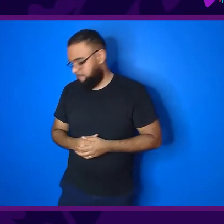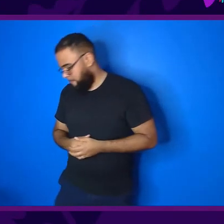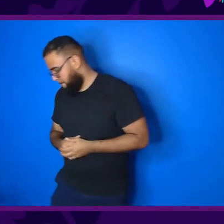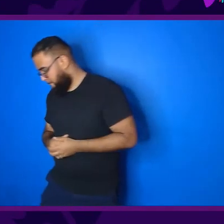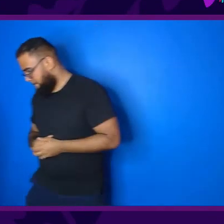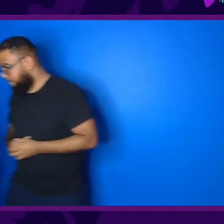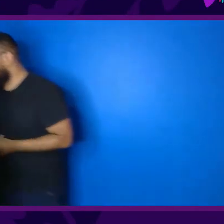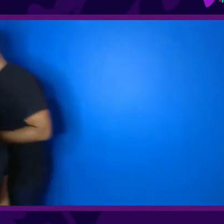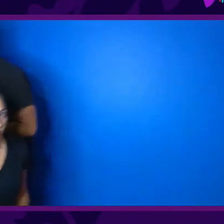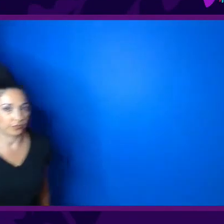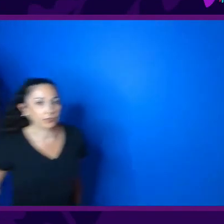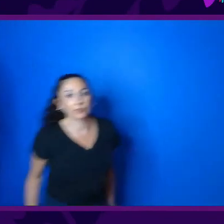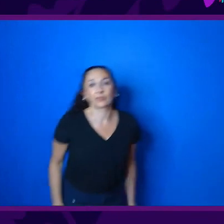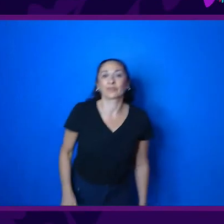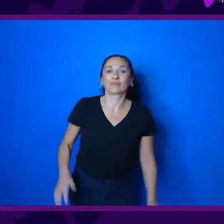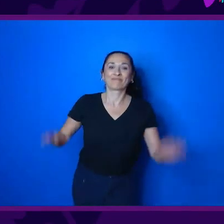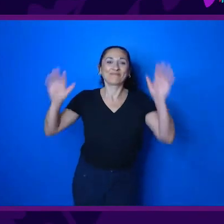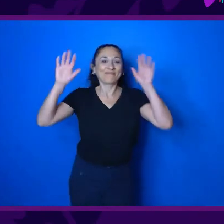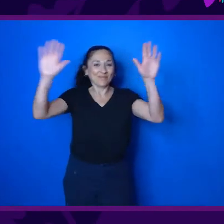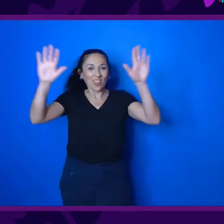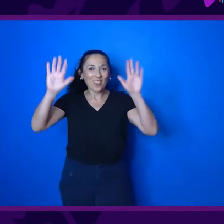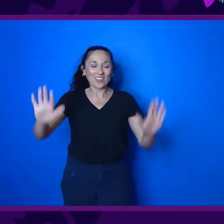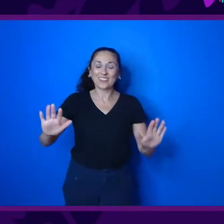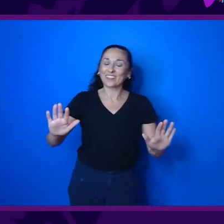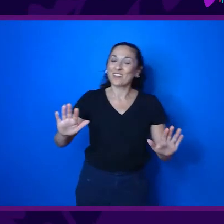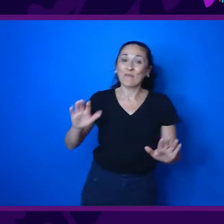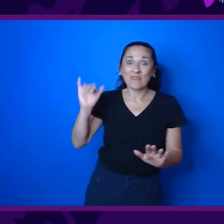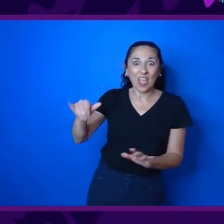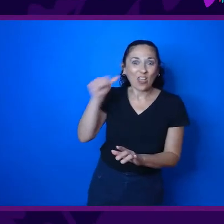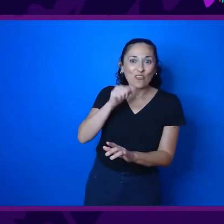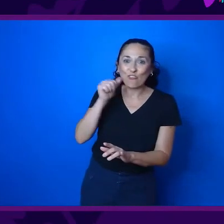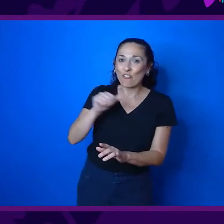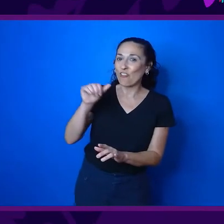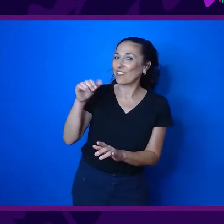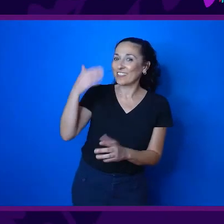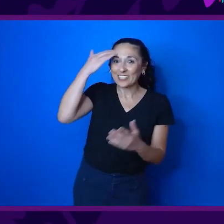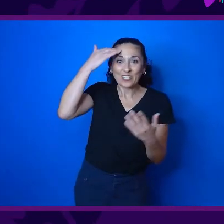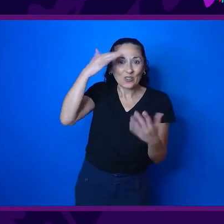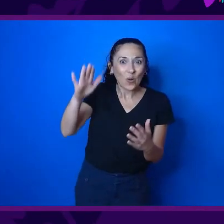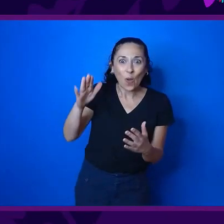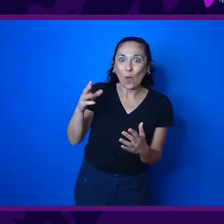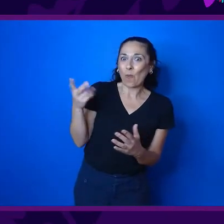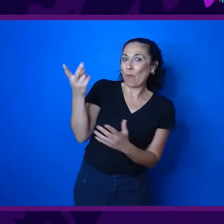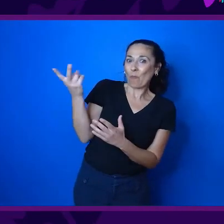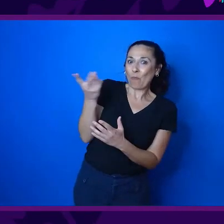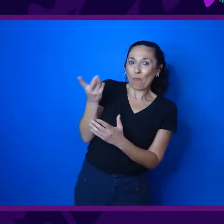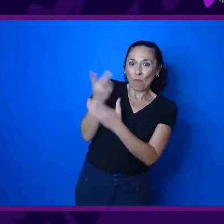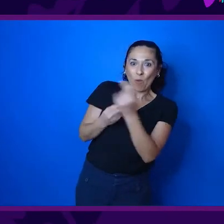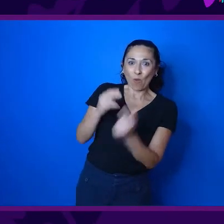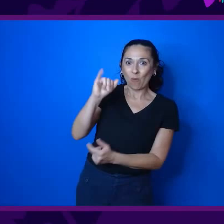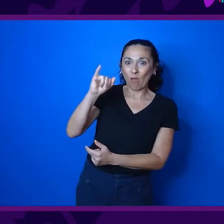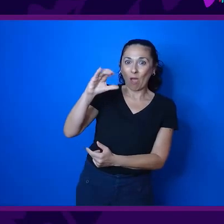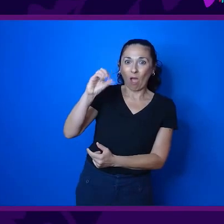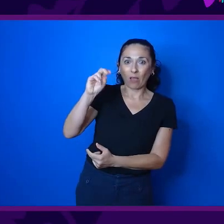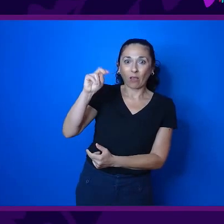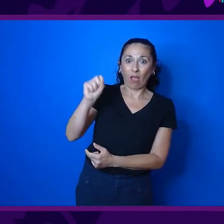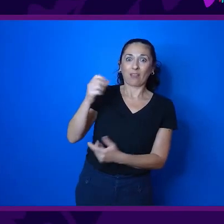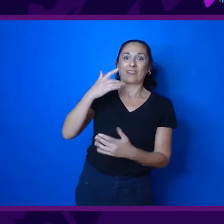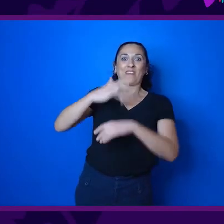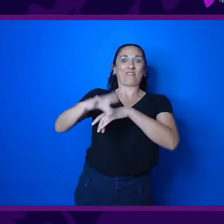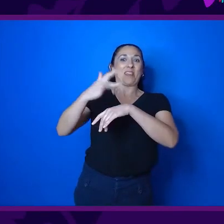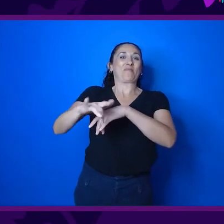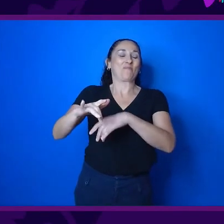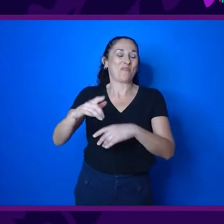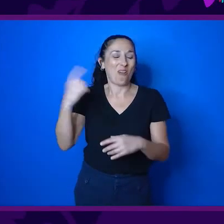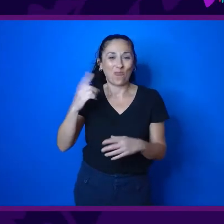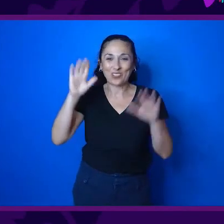That was awesome. Francesca didn't know that they were the icons that she looks up to were available, which is always great. What a